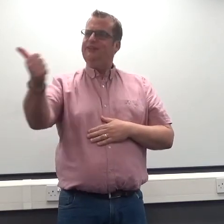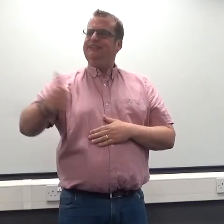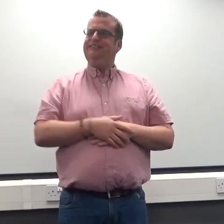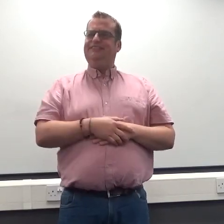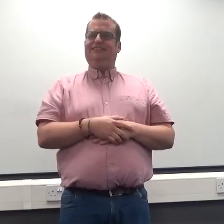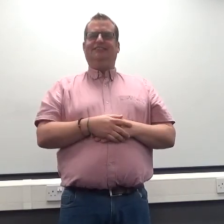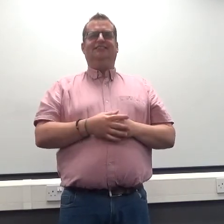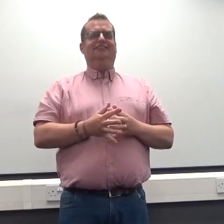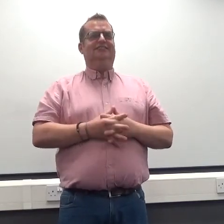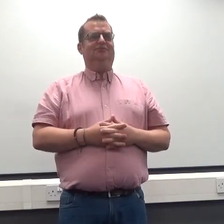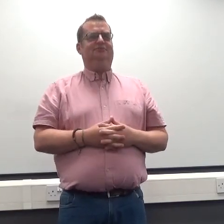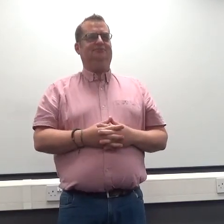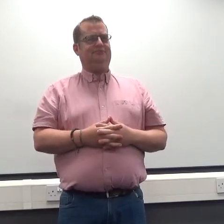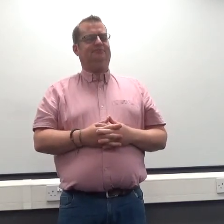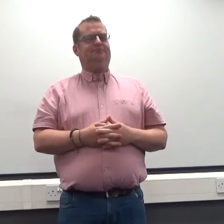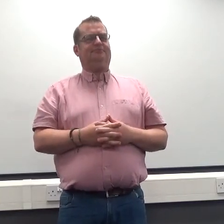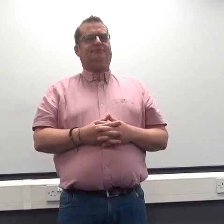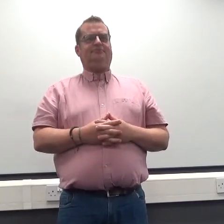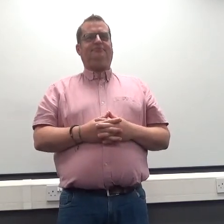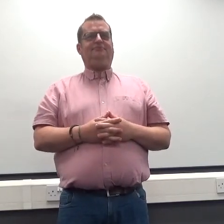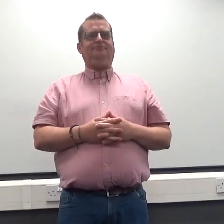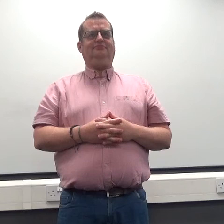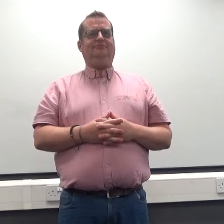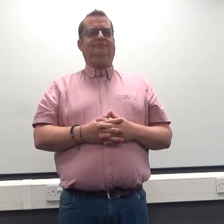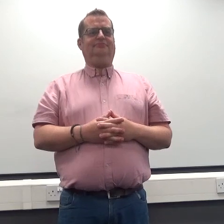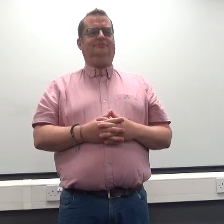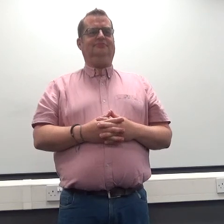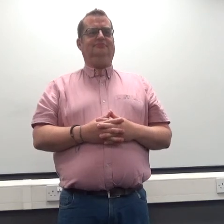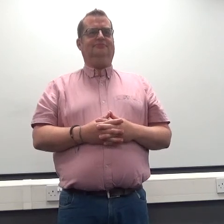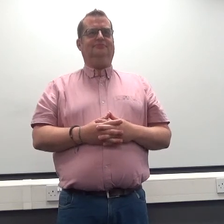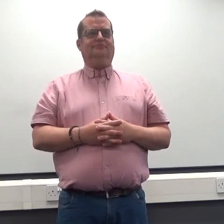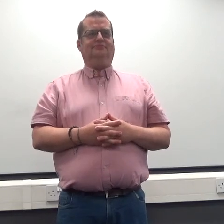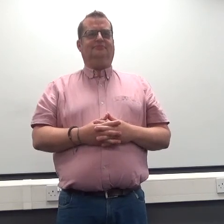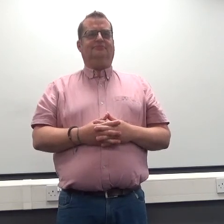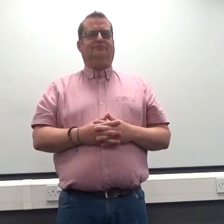support and there is access out there for you. So thank you very much for allowing me to come along today. Take care.